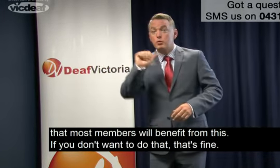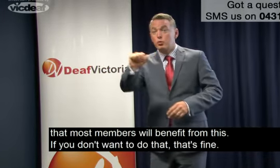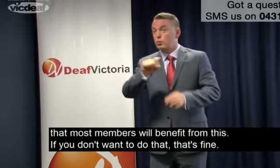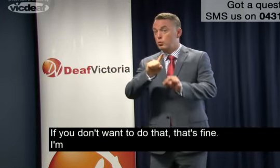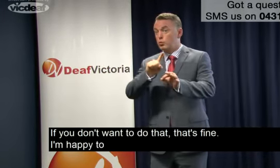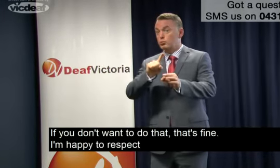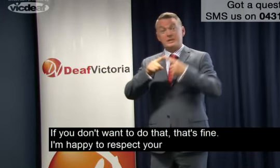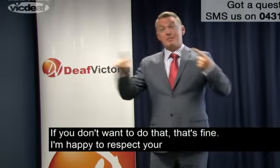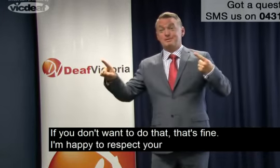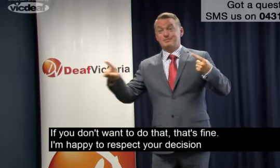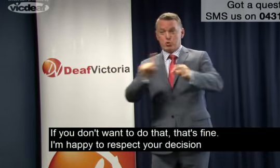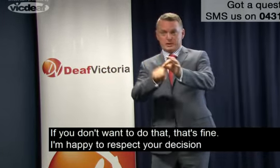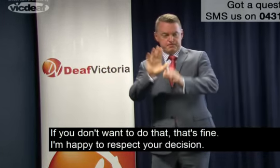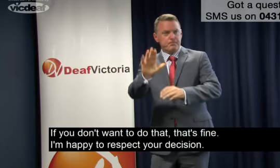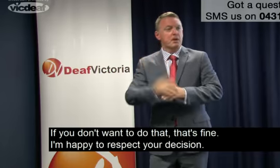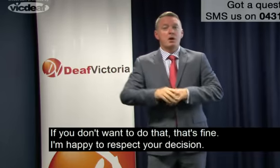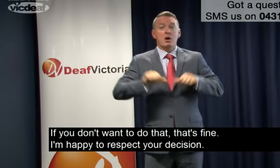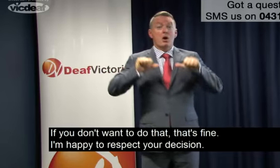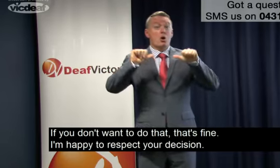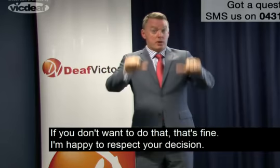Thank you, Melissa, for your statement.